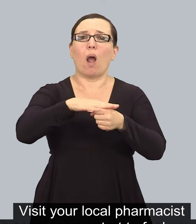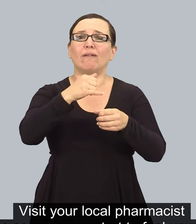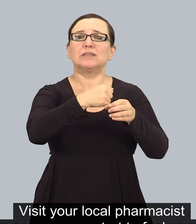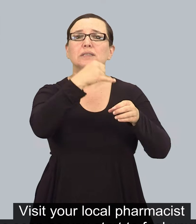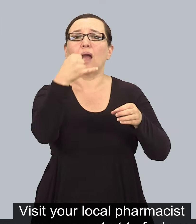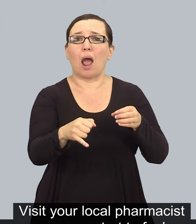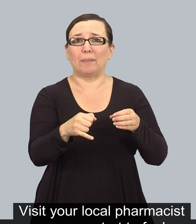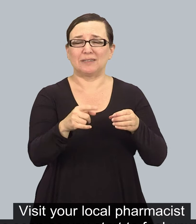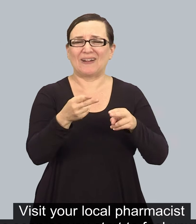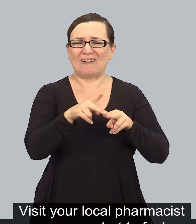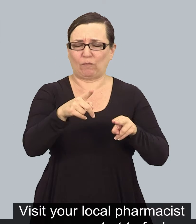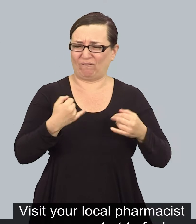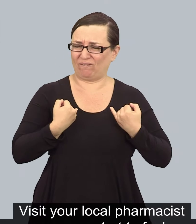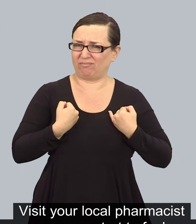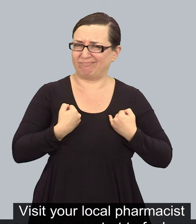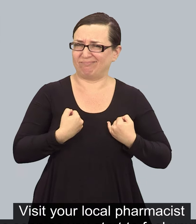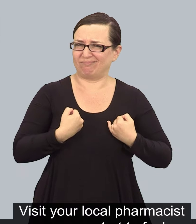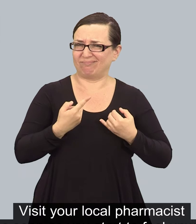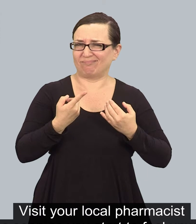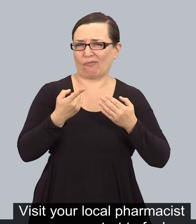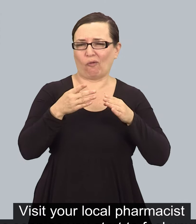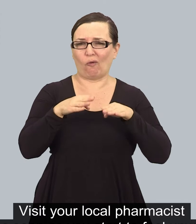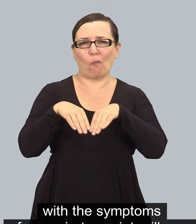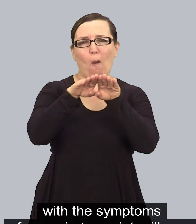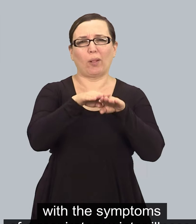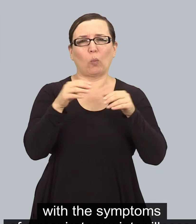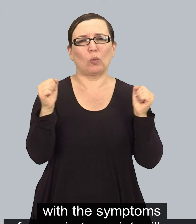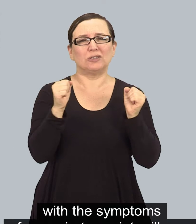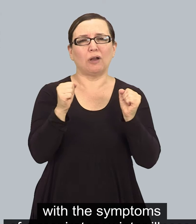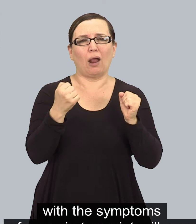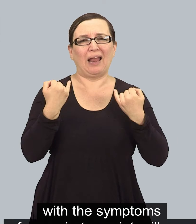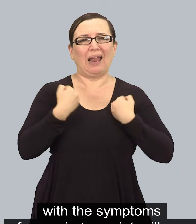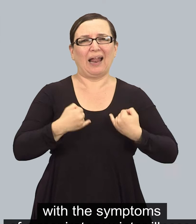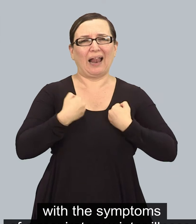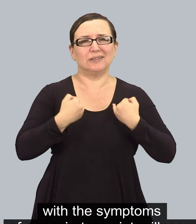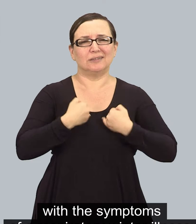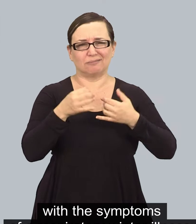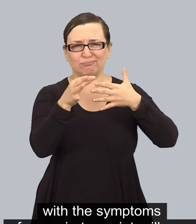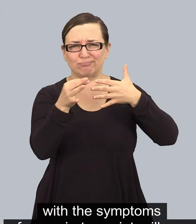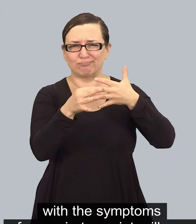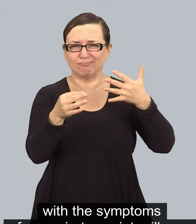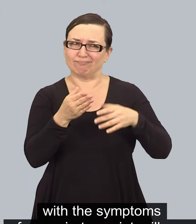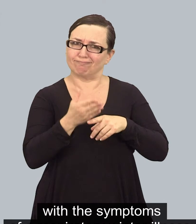Visit your local pharmacist as soon as you start to feel unwell with the symptoms of a respiratory winter illness.